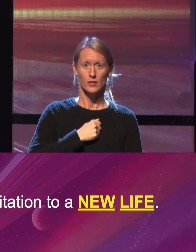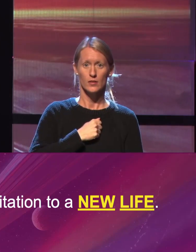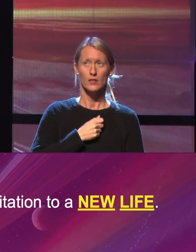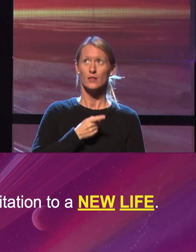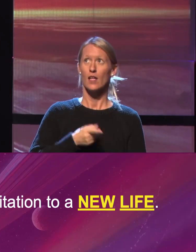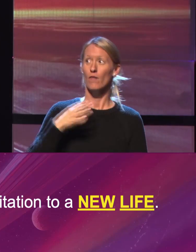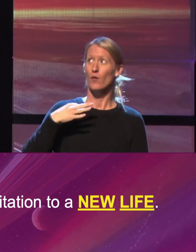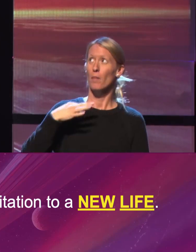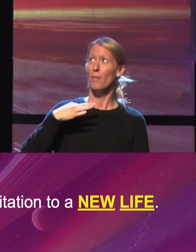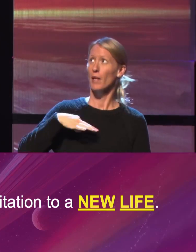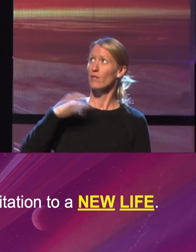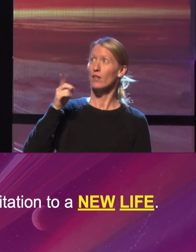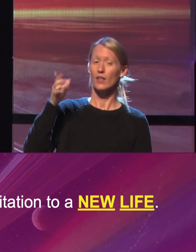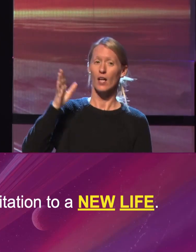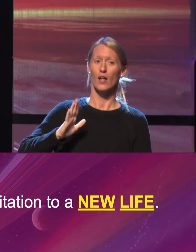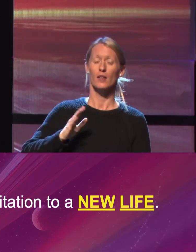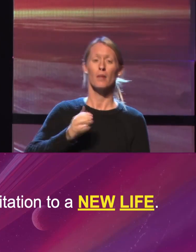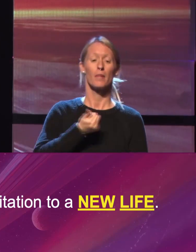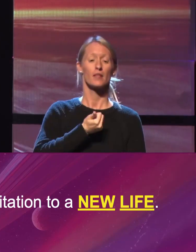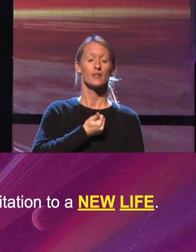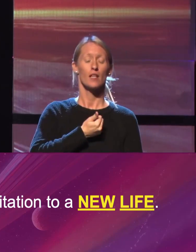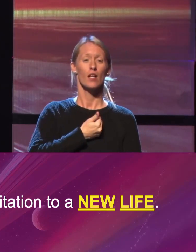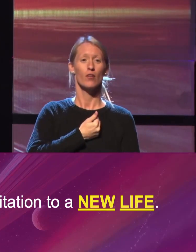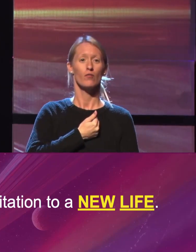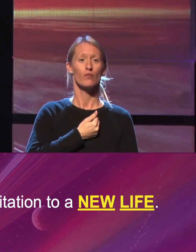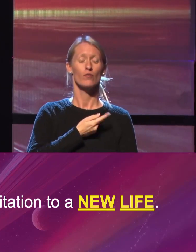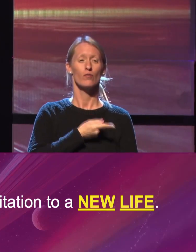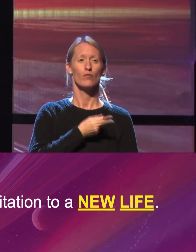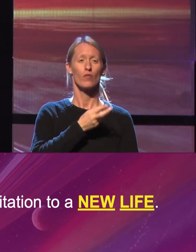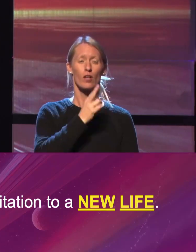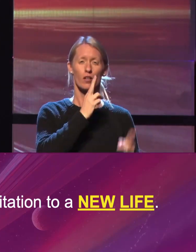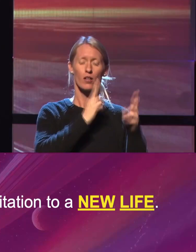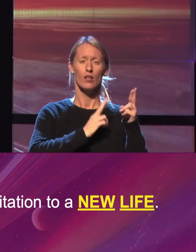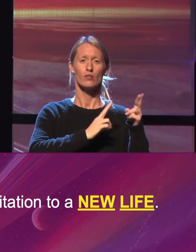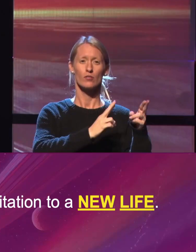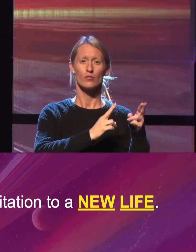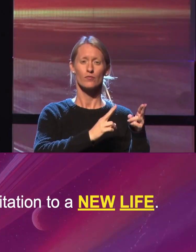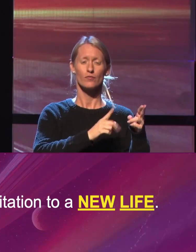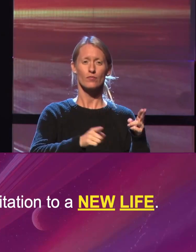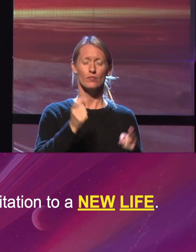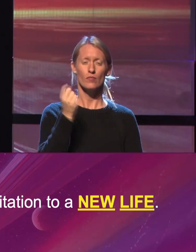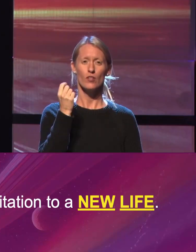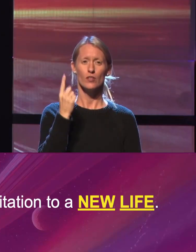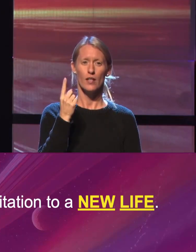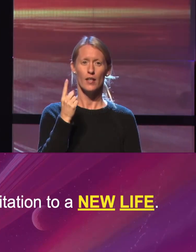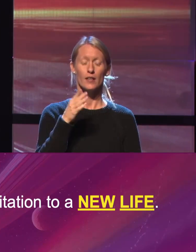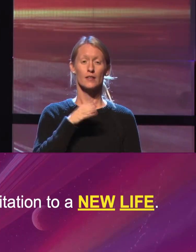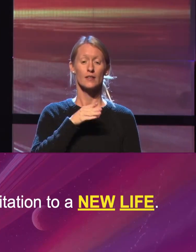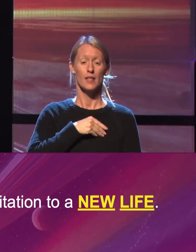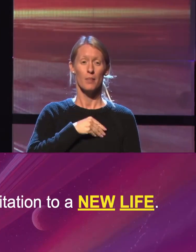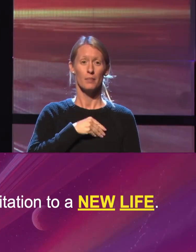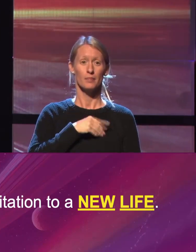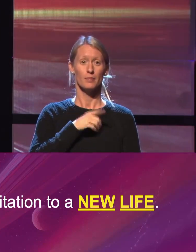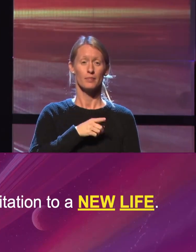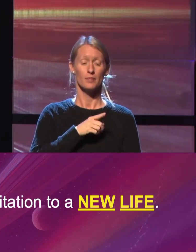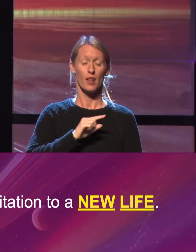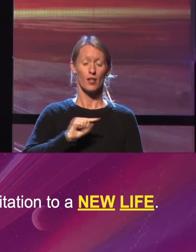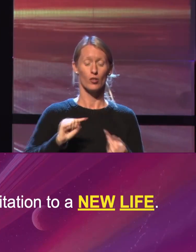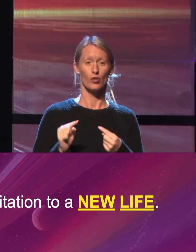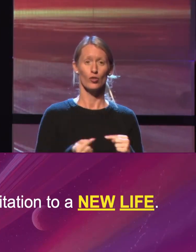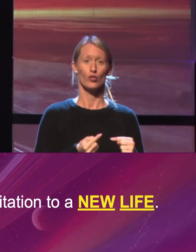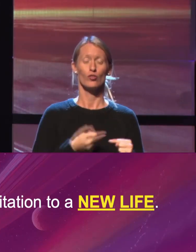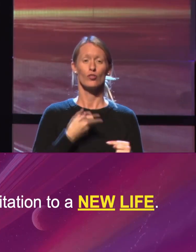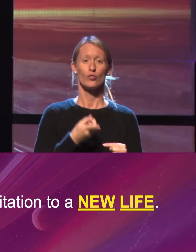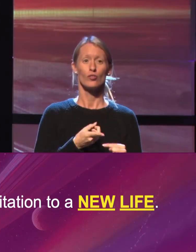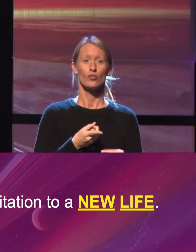care. I recognize and honor that wound that I've done to myself and to others. I find new life. Revelation 21:5 is this